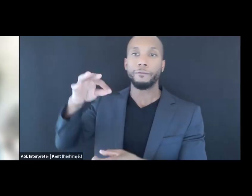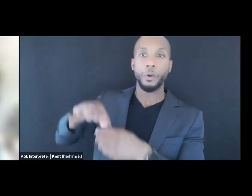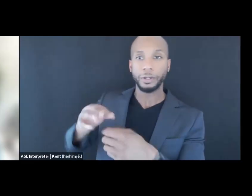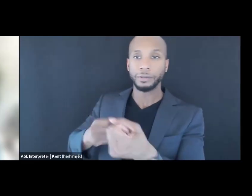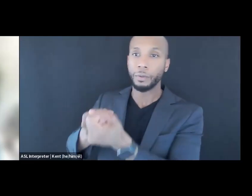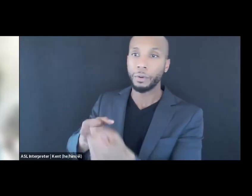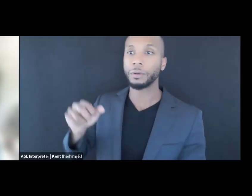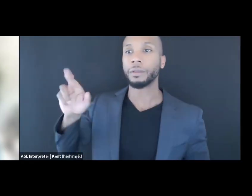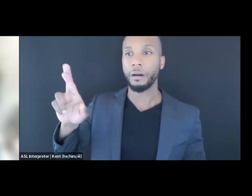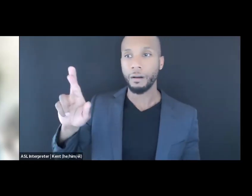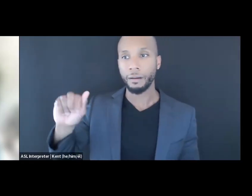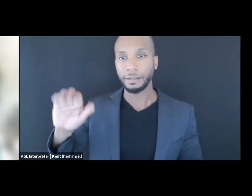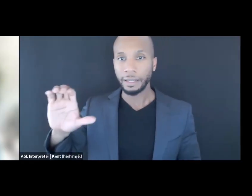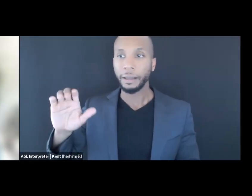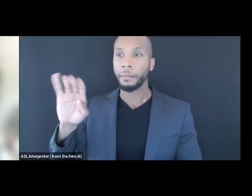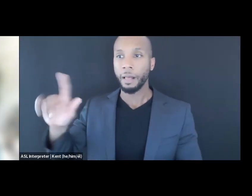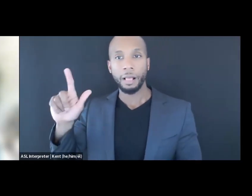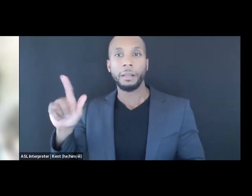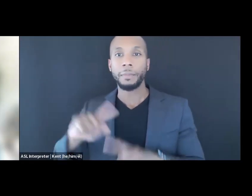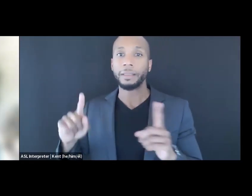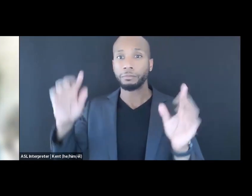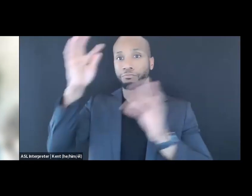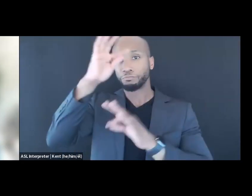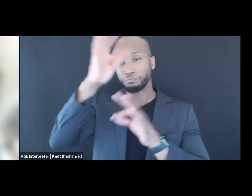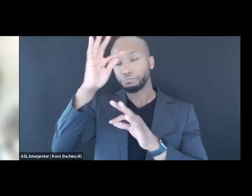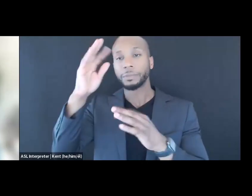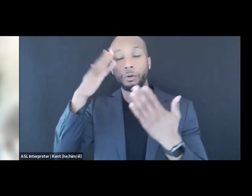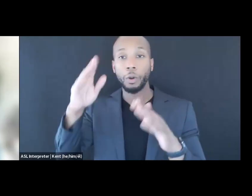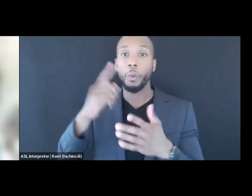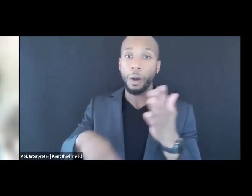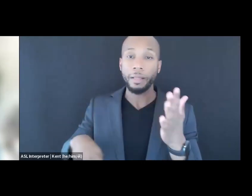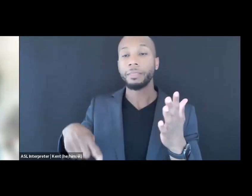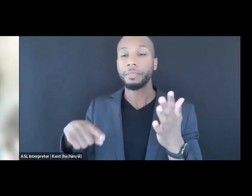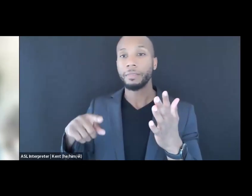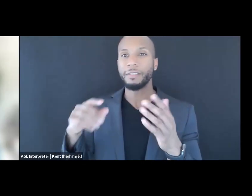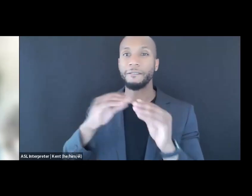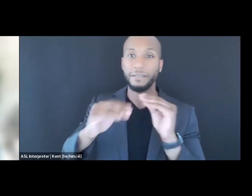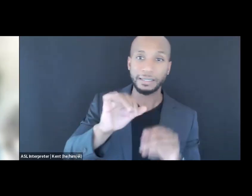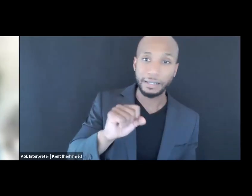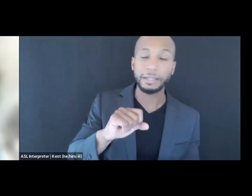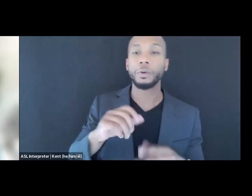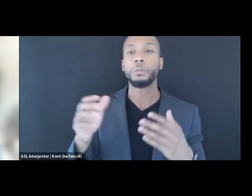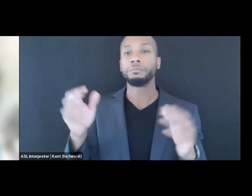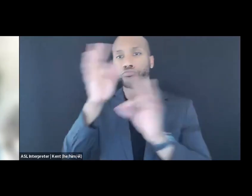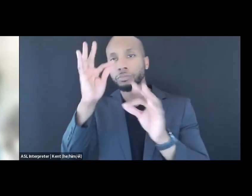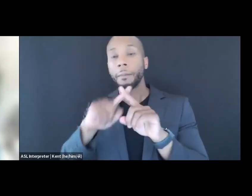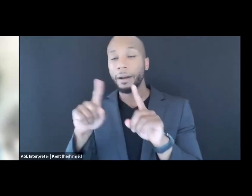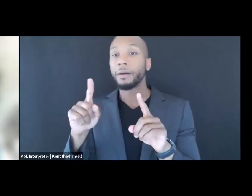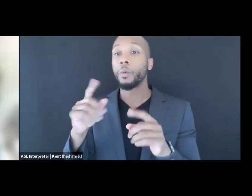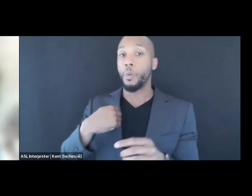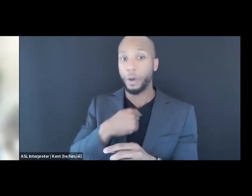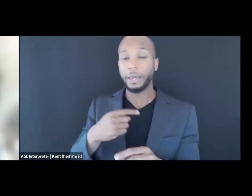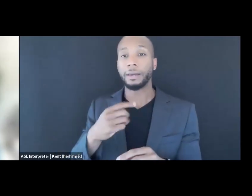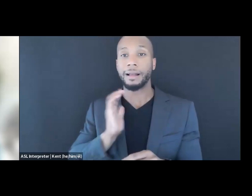our AAC bill who have no idea what the actual fix is or the issue. But since we told our story and they connected with Calvin's story,